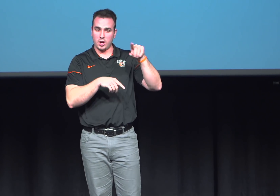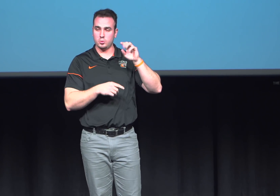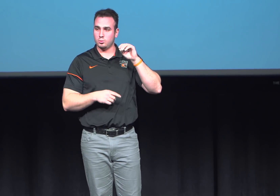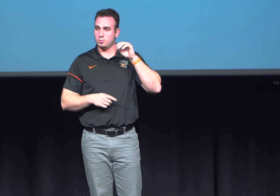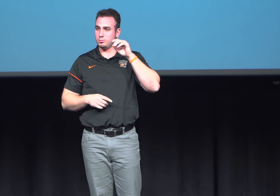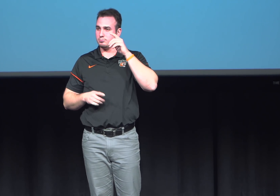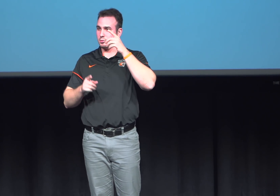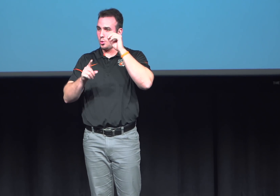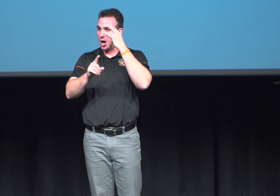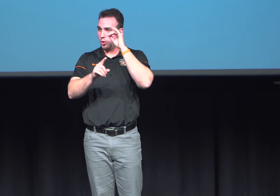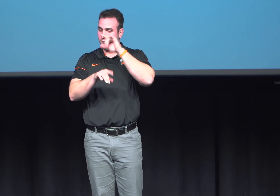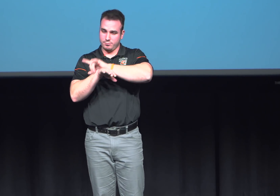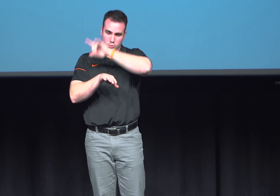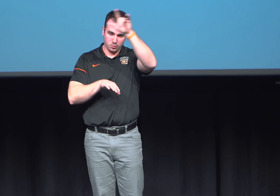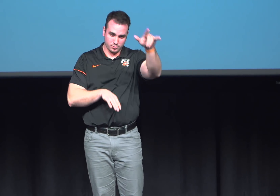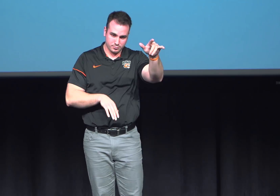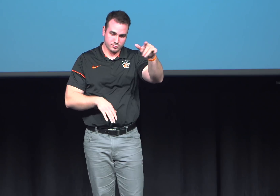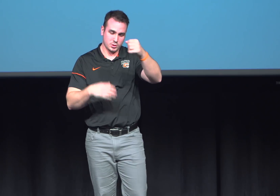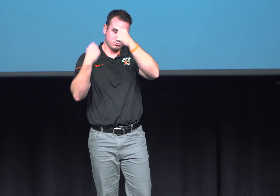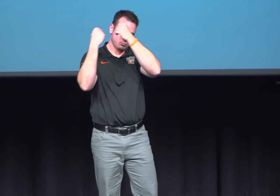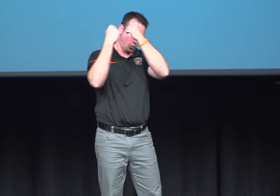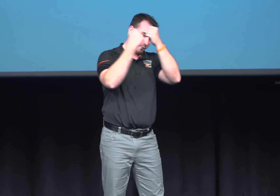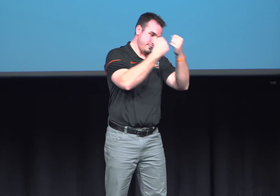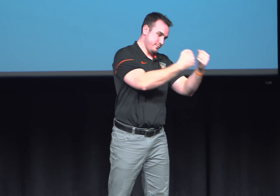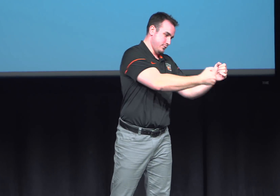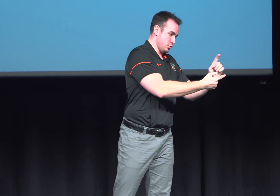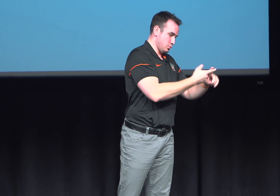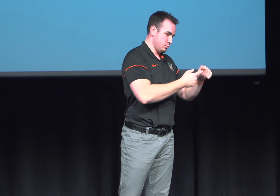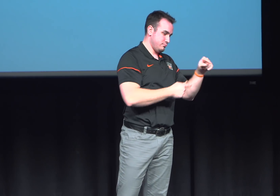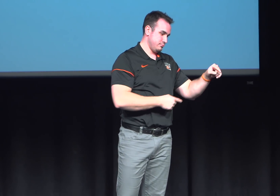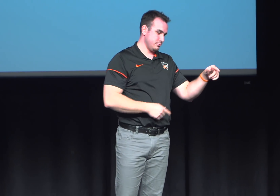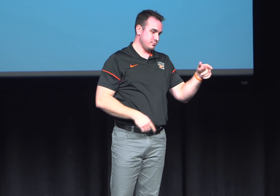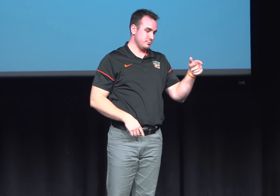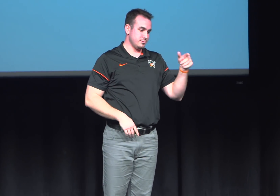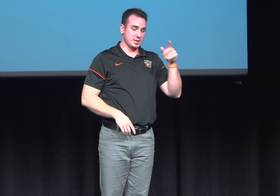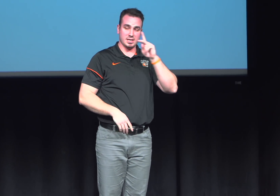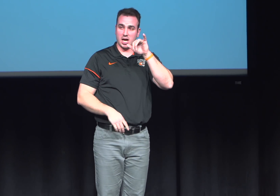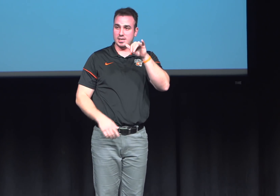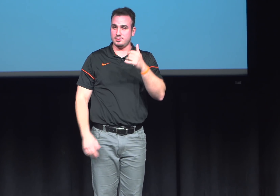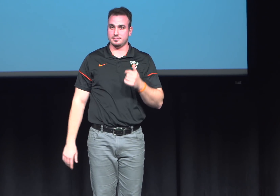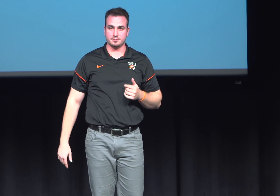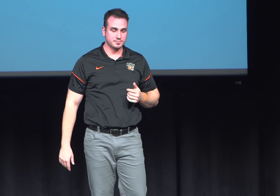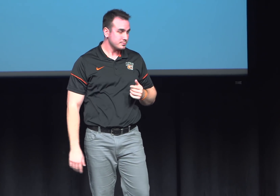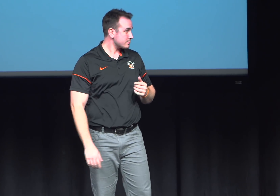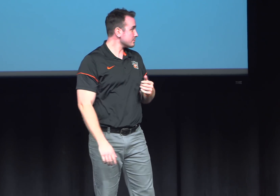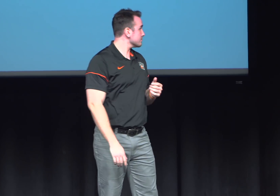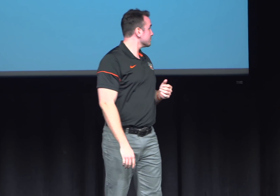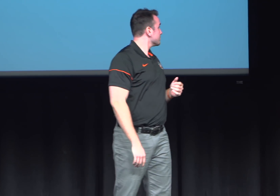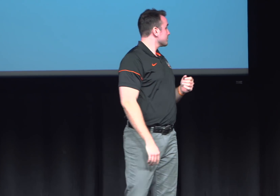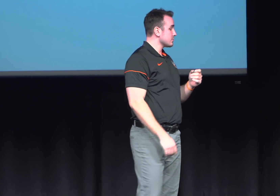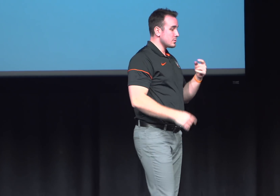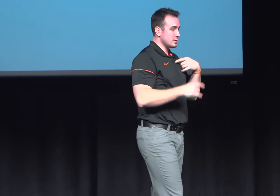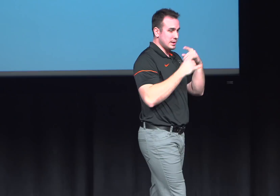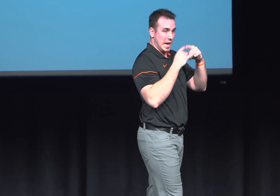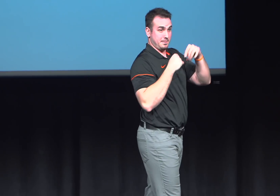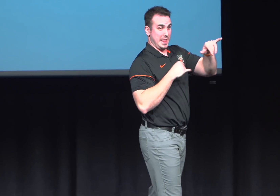trying to sign up on a different team. So I flew to Ohio, I drove to Kentucky, and that camp